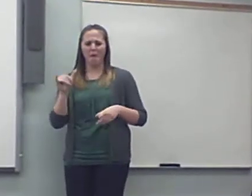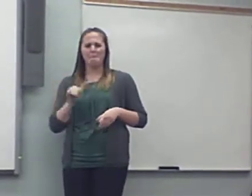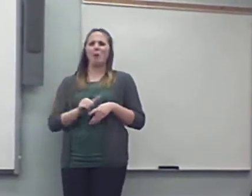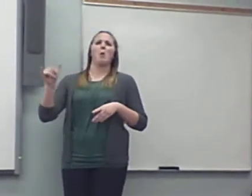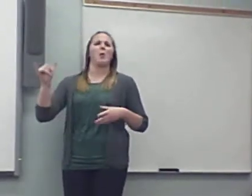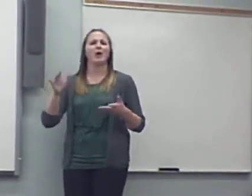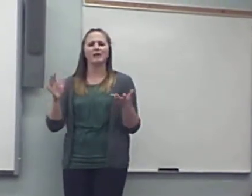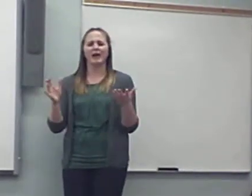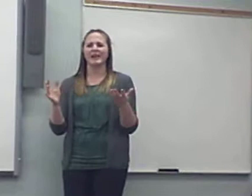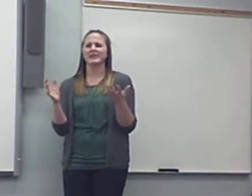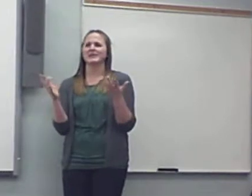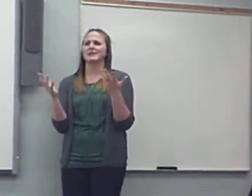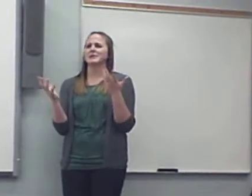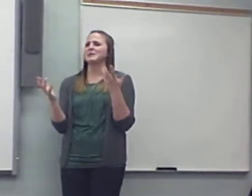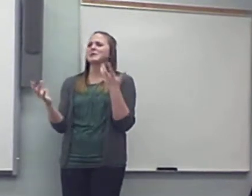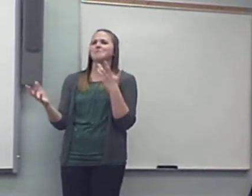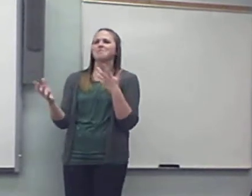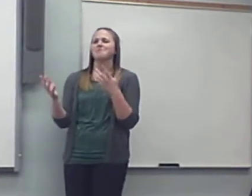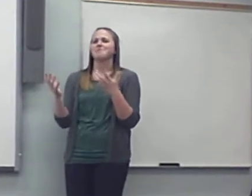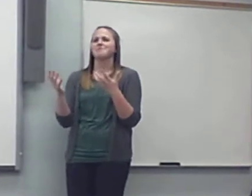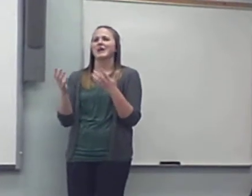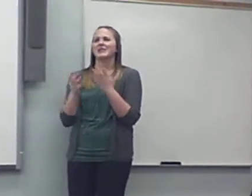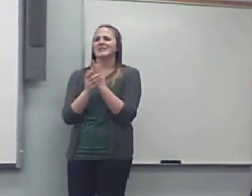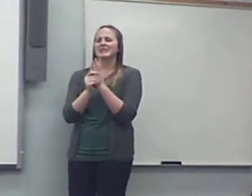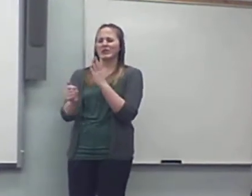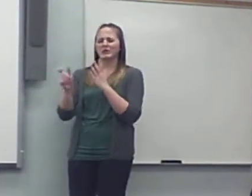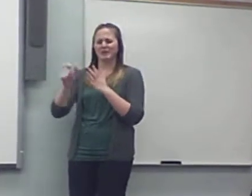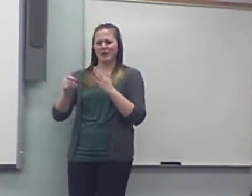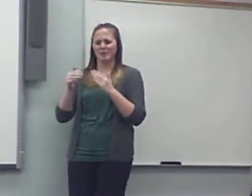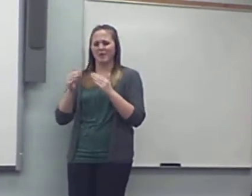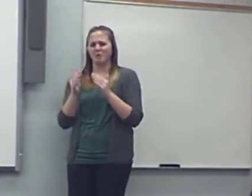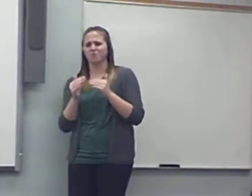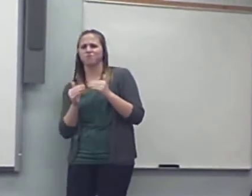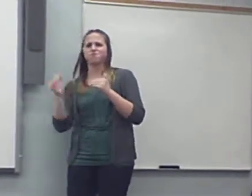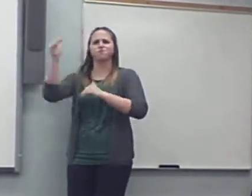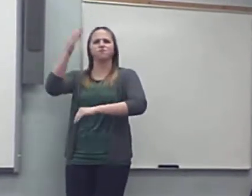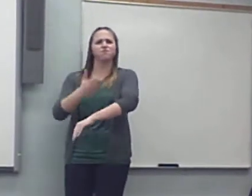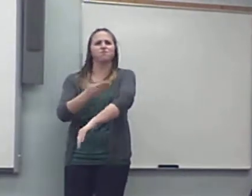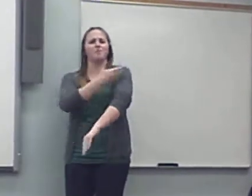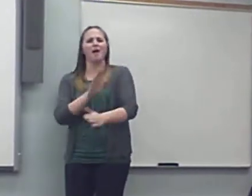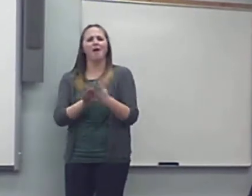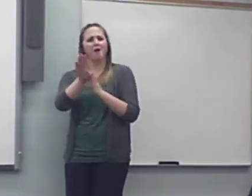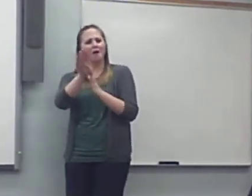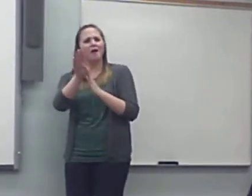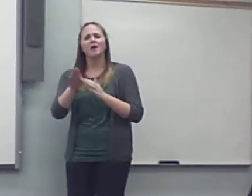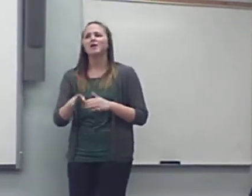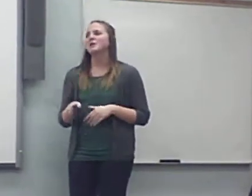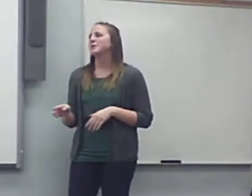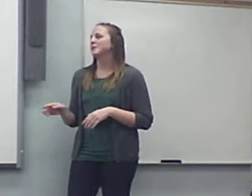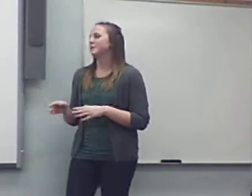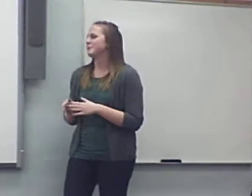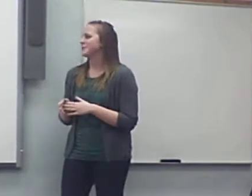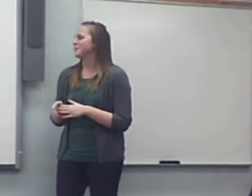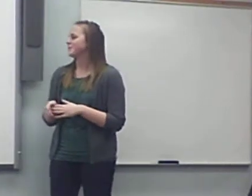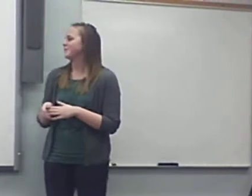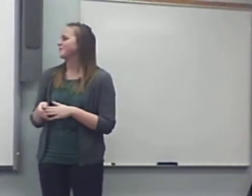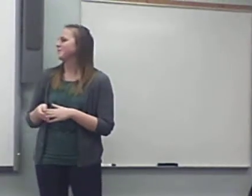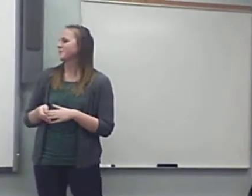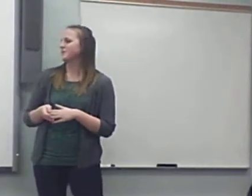life. So again, what is the result of that? Deaf child, deaf person is sitting in church, and they're still not